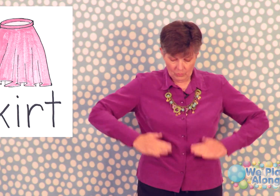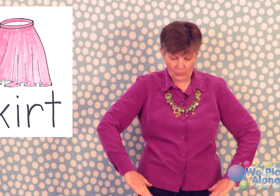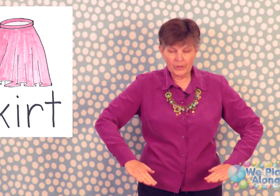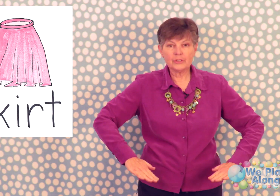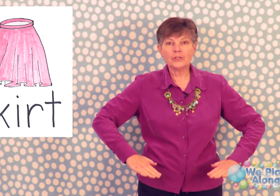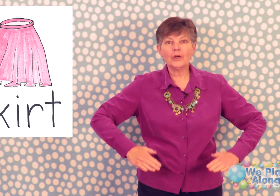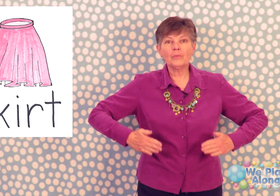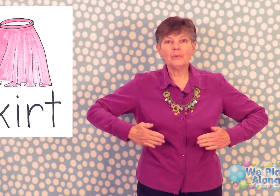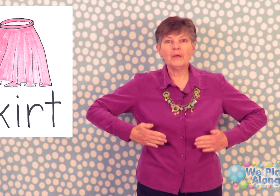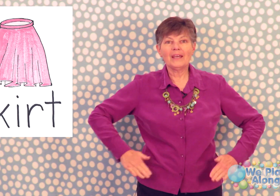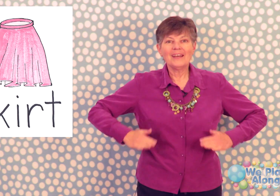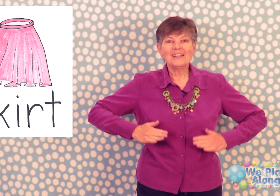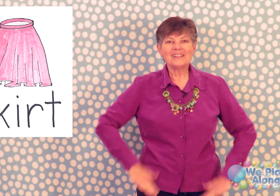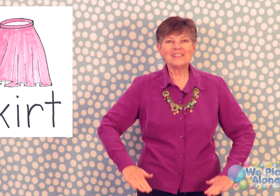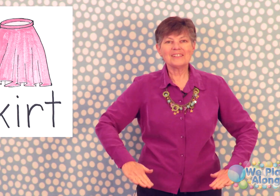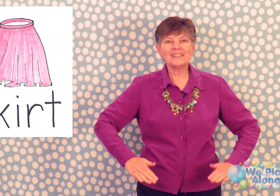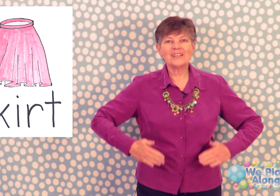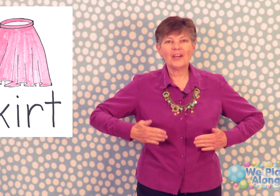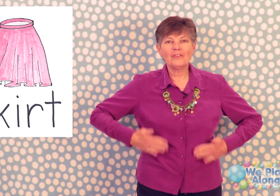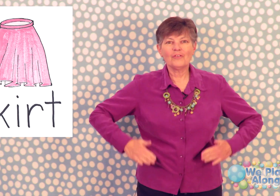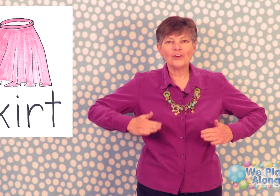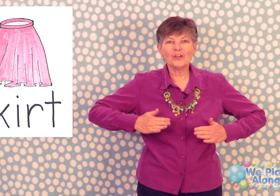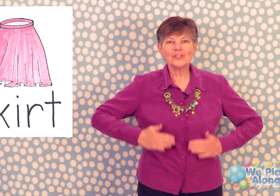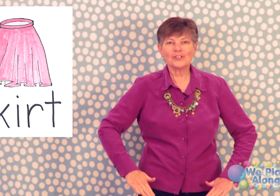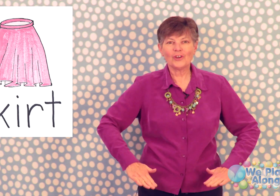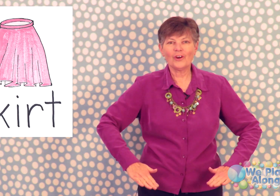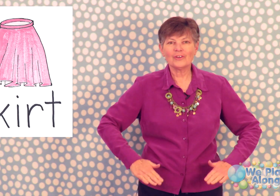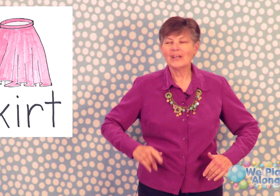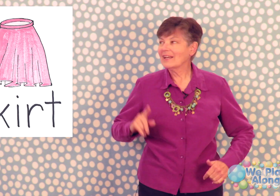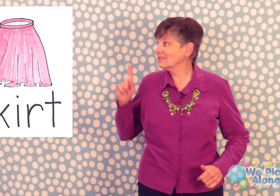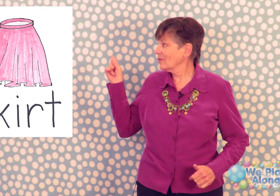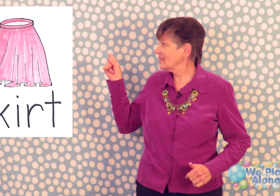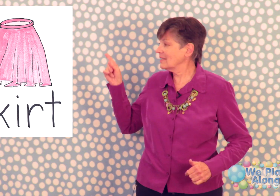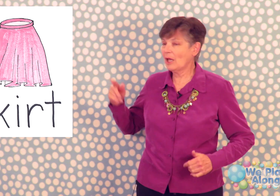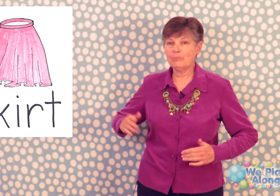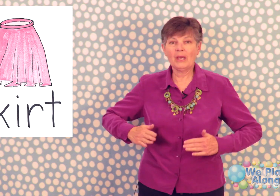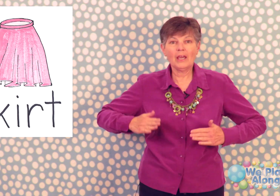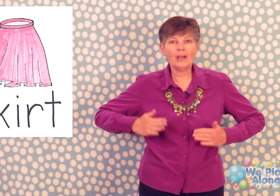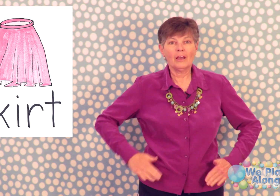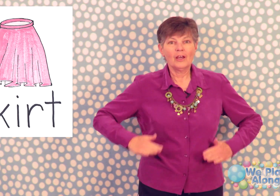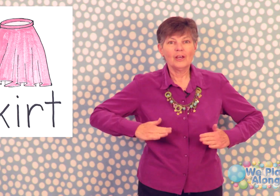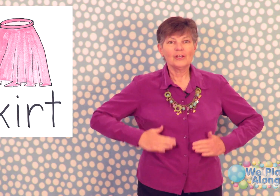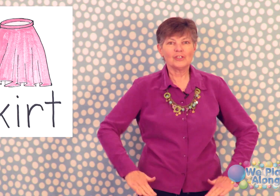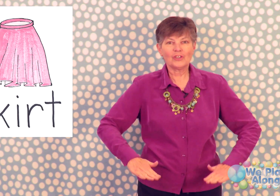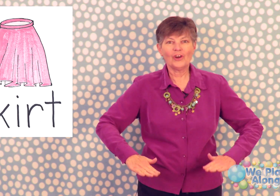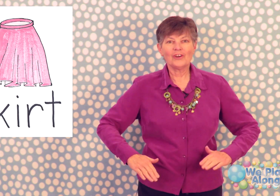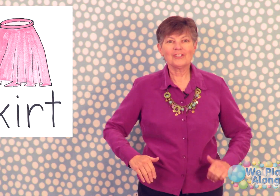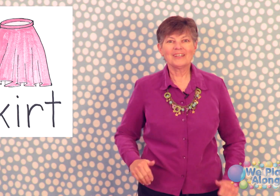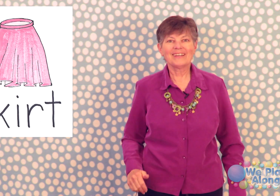where your skirt would be. This is a sign for skirt. So this is a pink skirt.